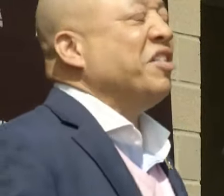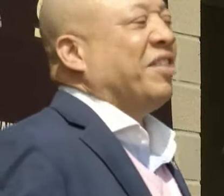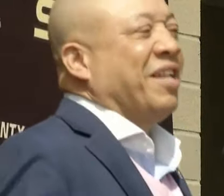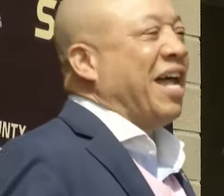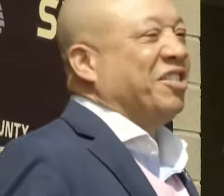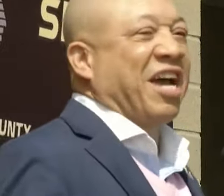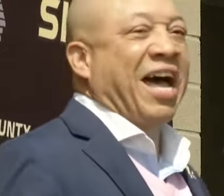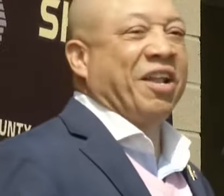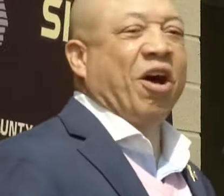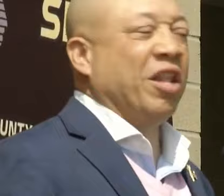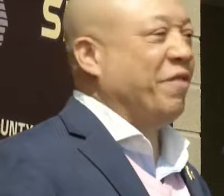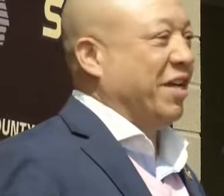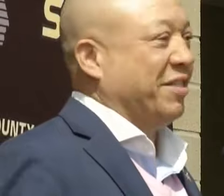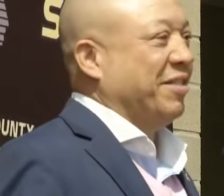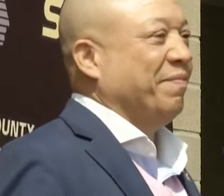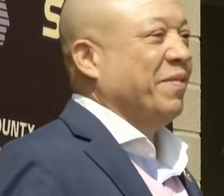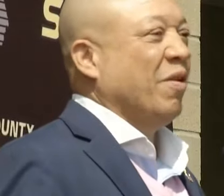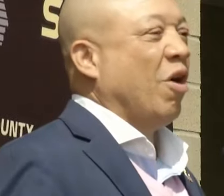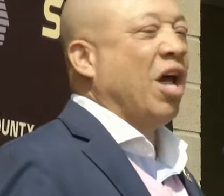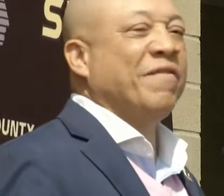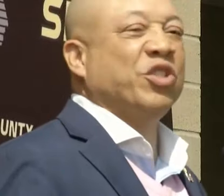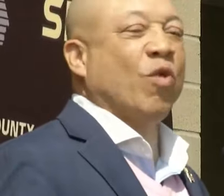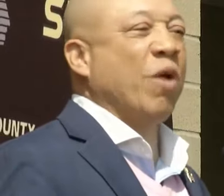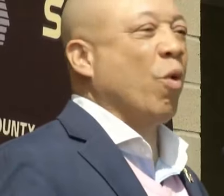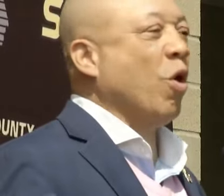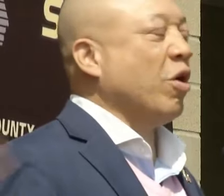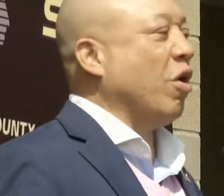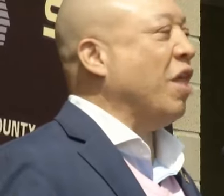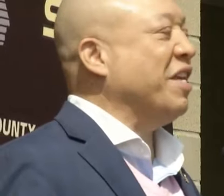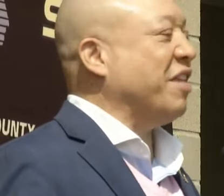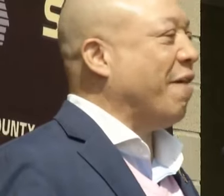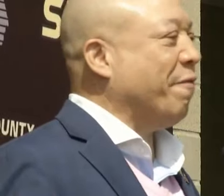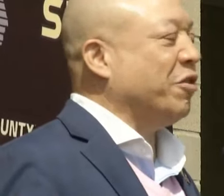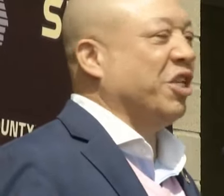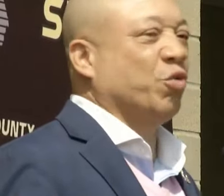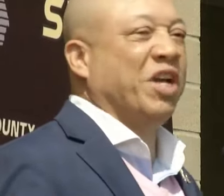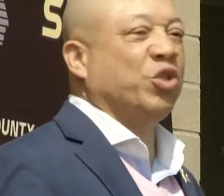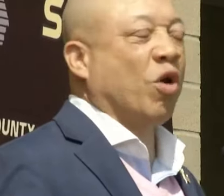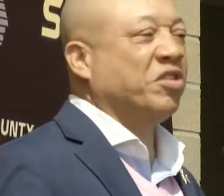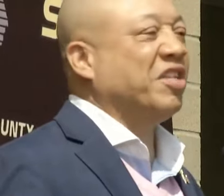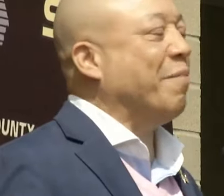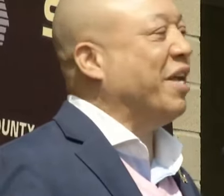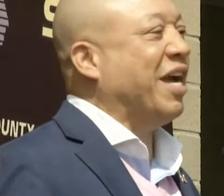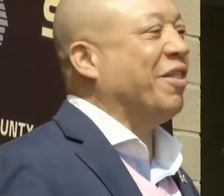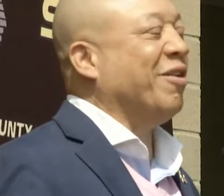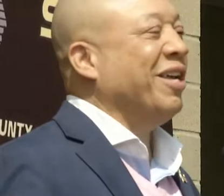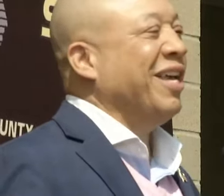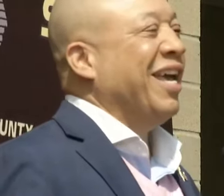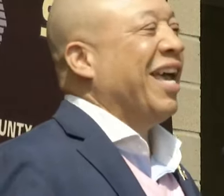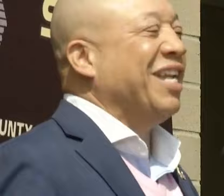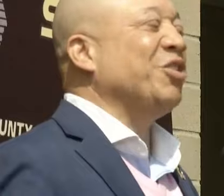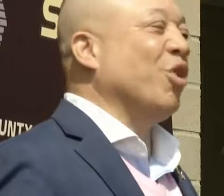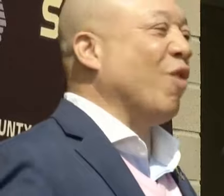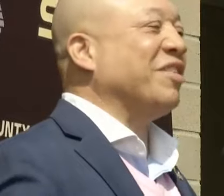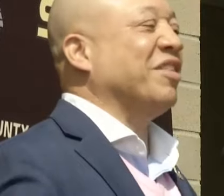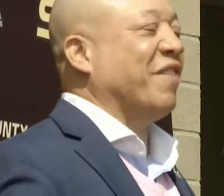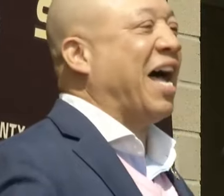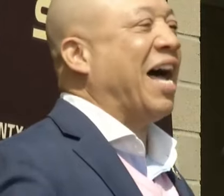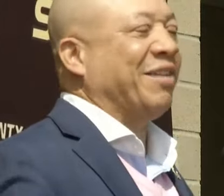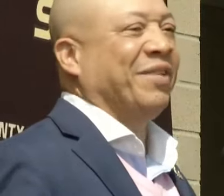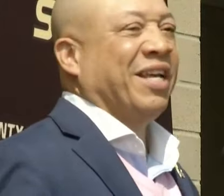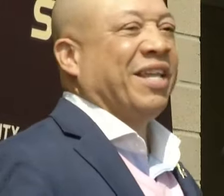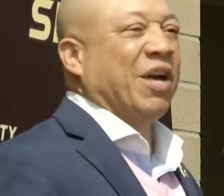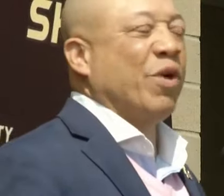Good morning. We bless the amount of God in all of this. All of this great work, all these efforts, these resources coming together, it is through the grace